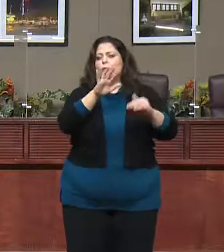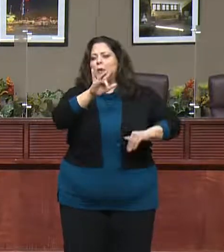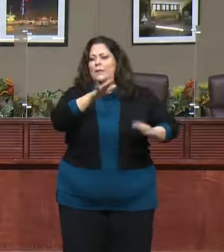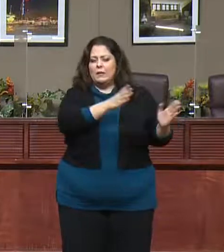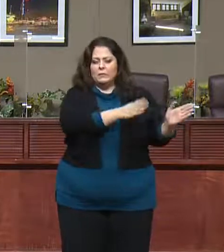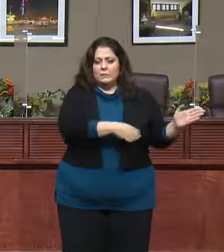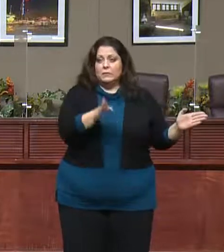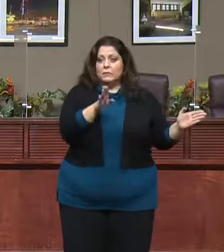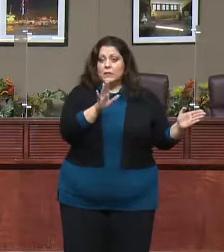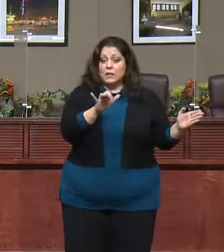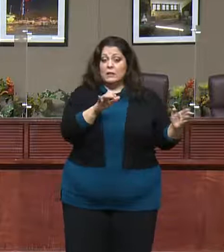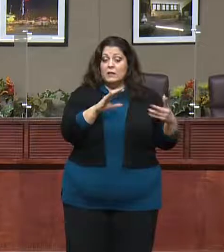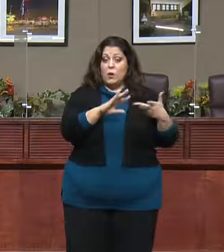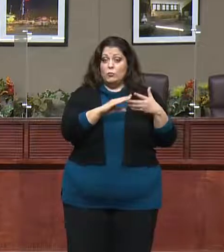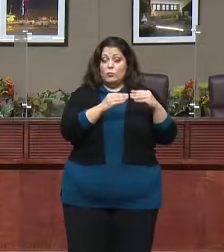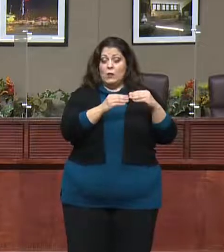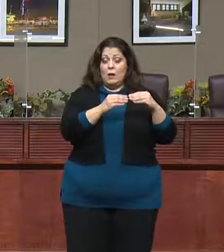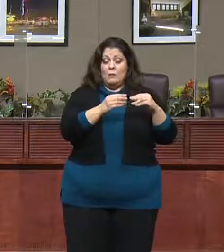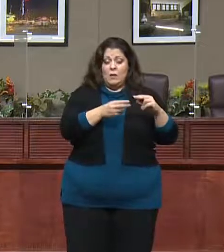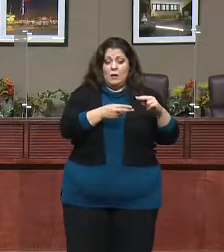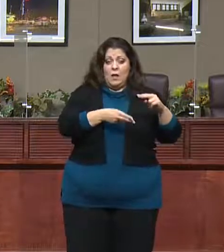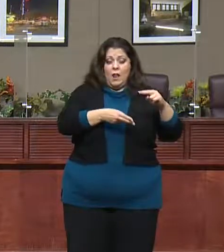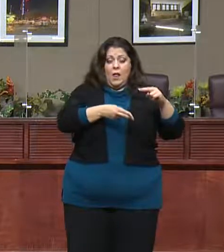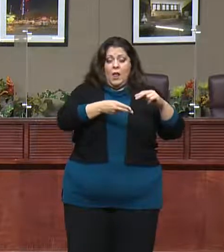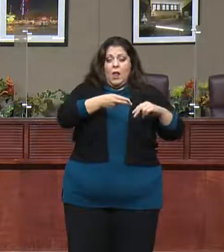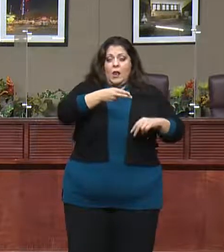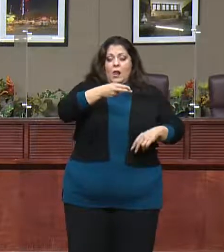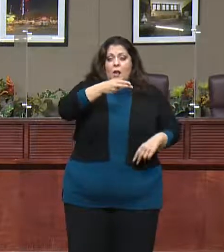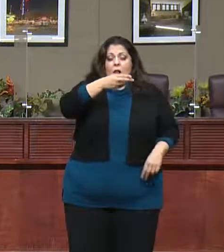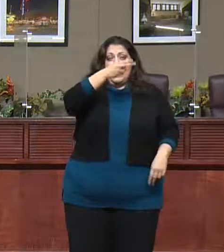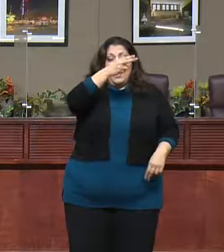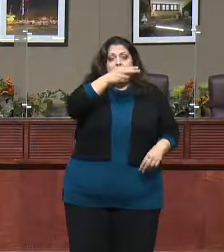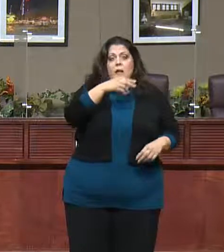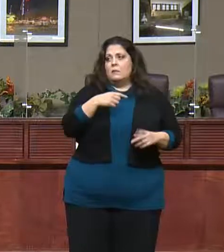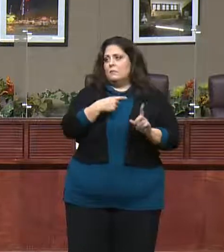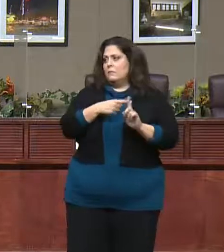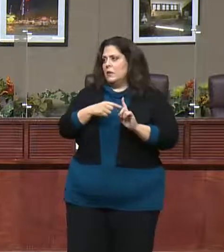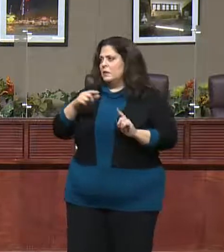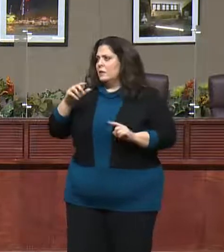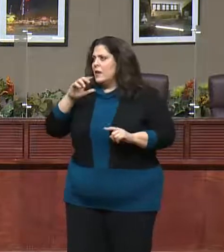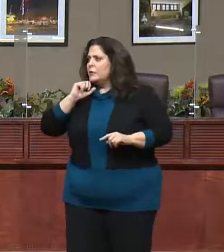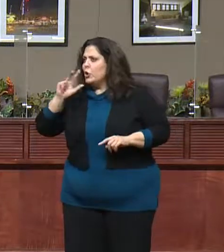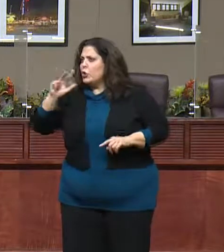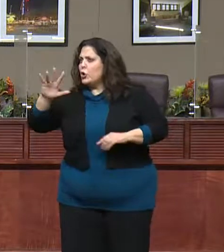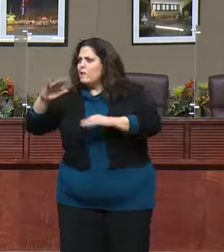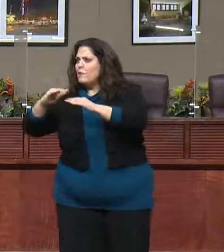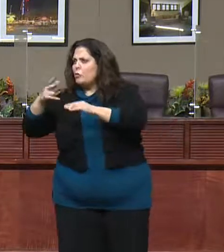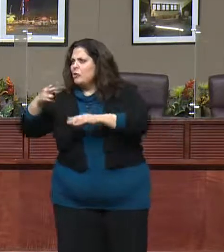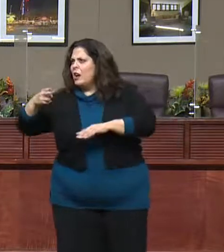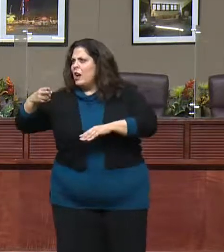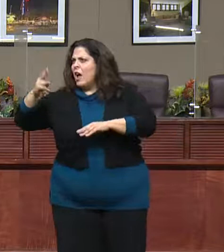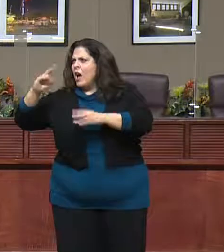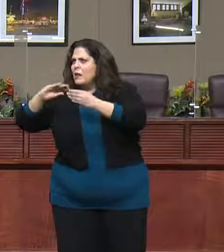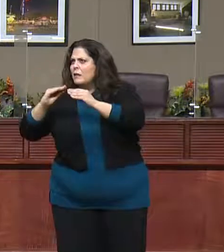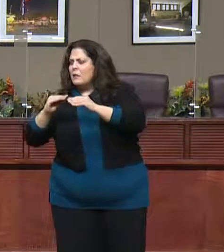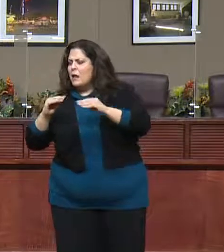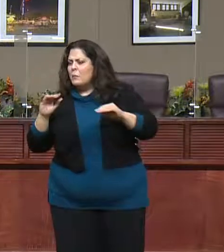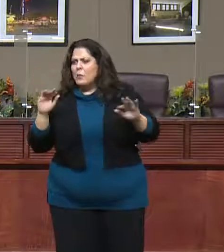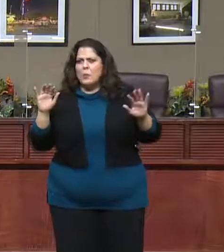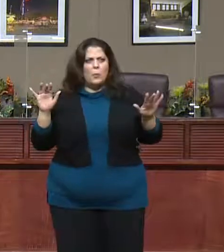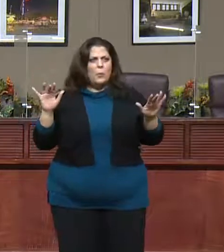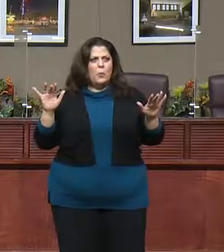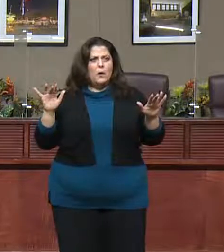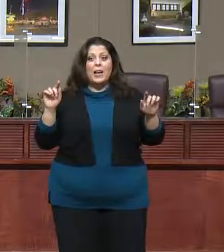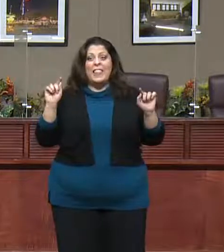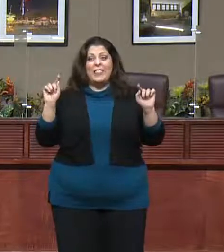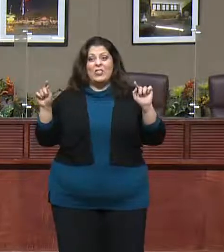group right now is that, and then 35 and older. And what is happening is, this is also the individuals that go and